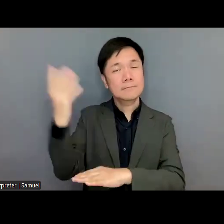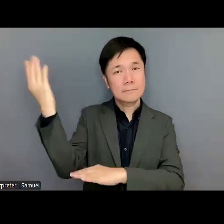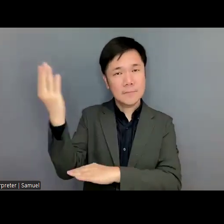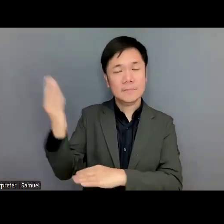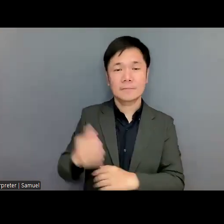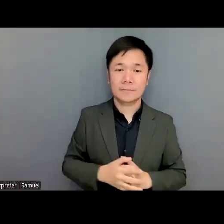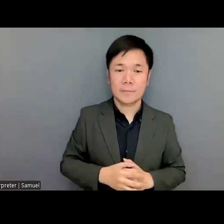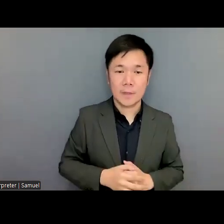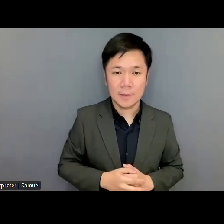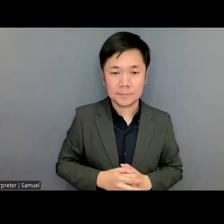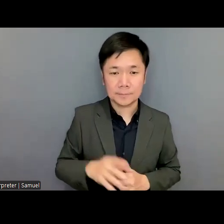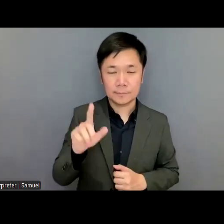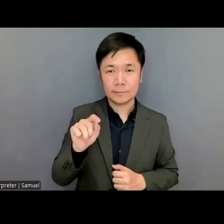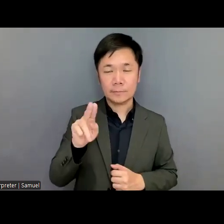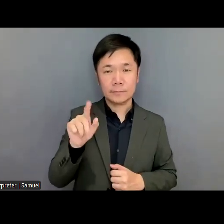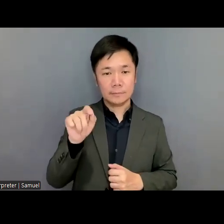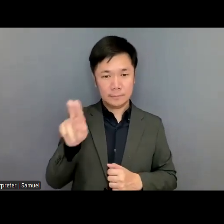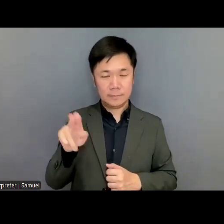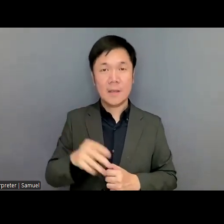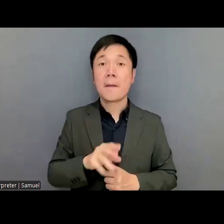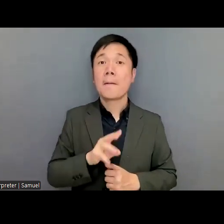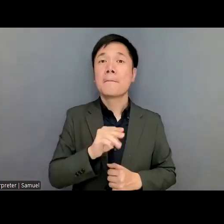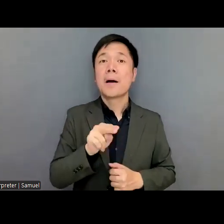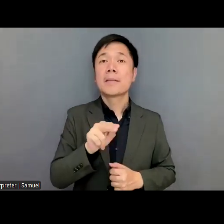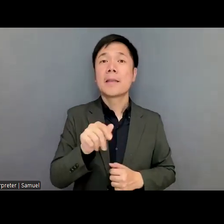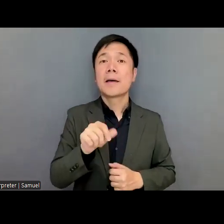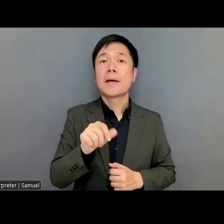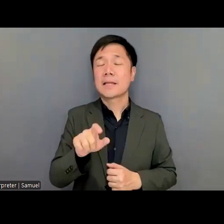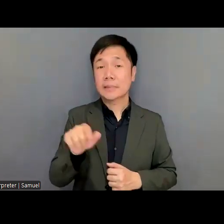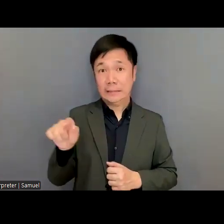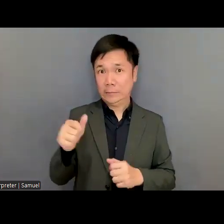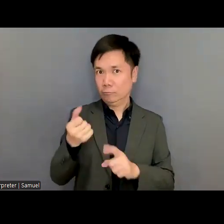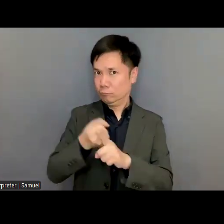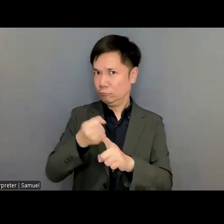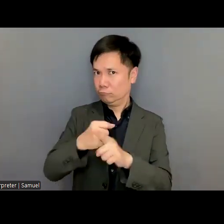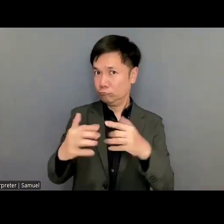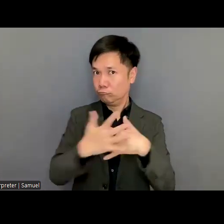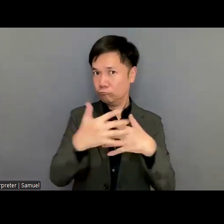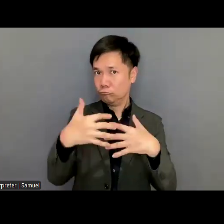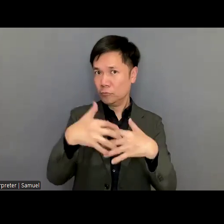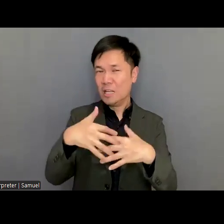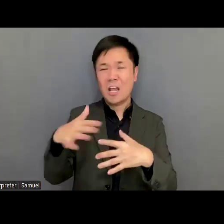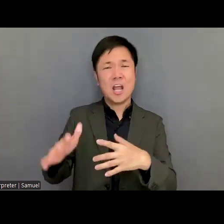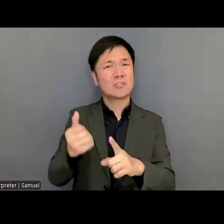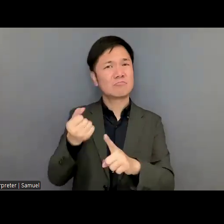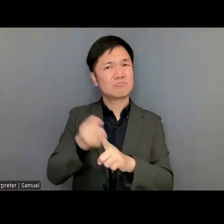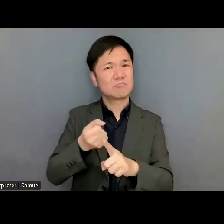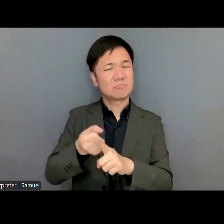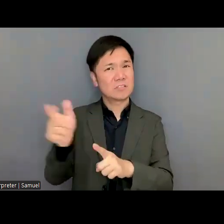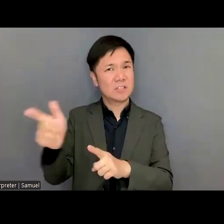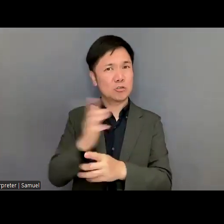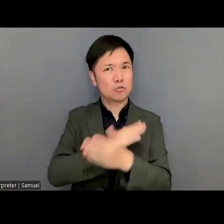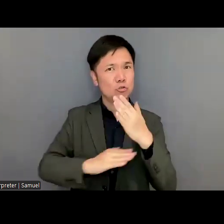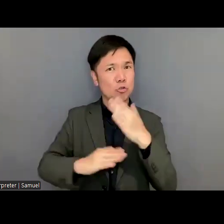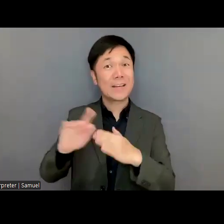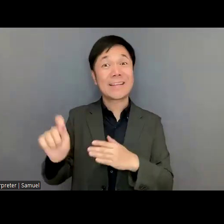Manasseh Tutu. Manasseh is an advocate for Indigenous persons with disabilities in Kenya. He is the president